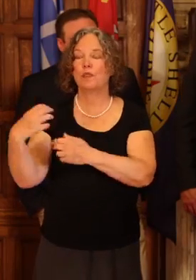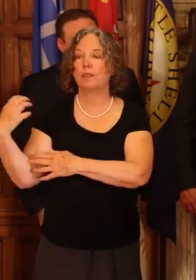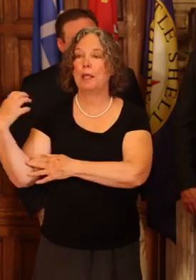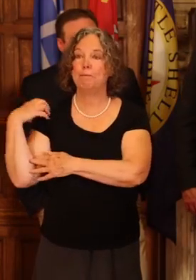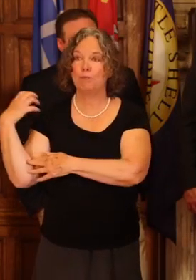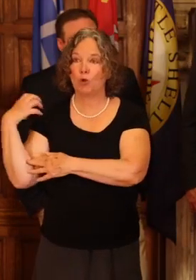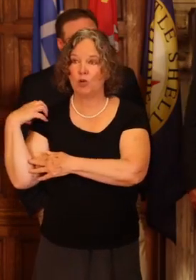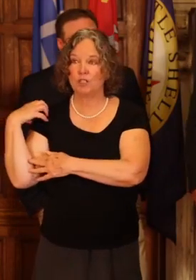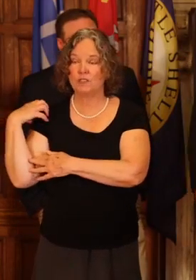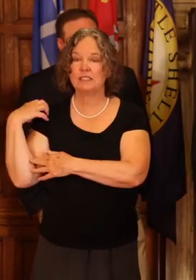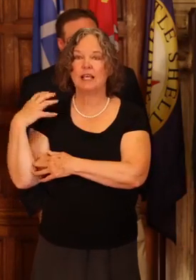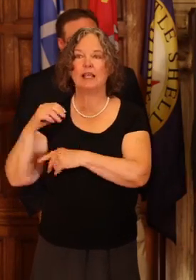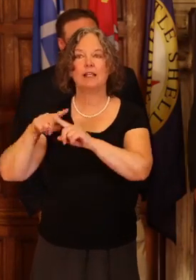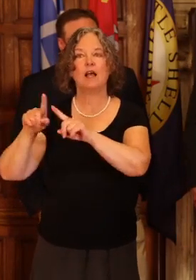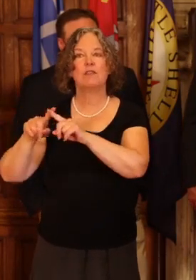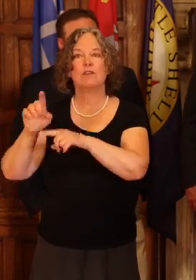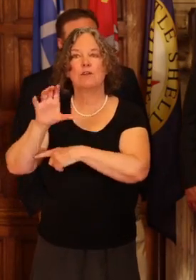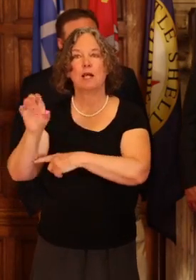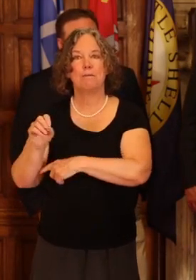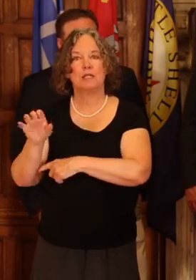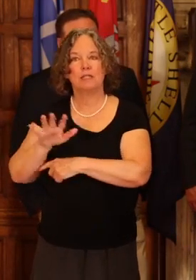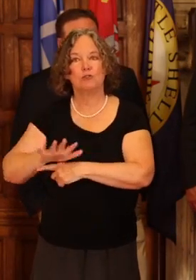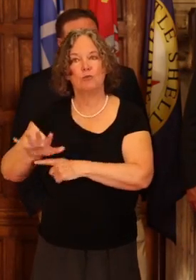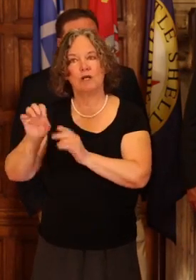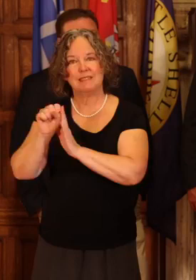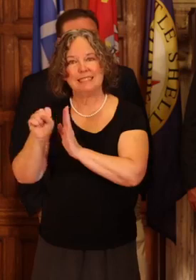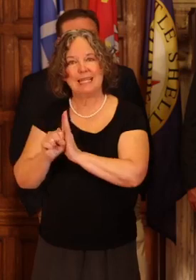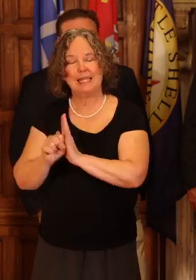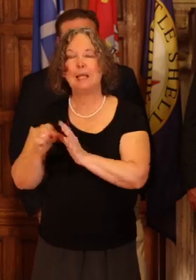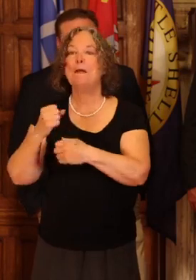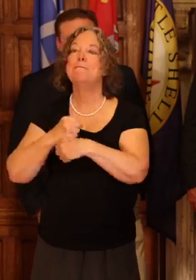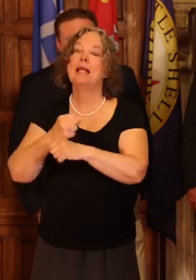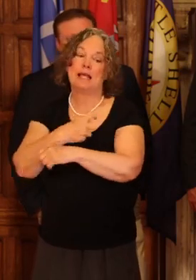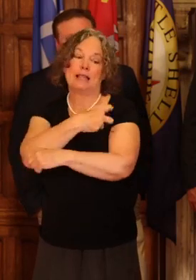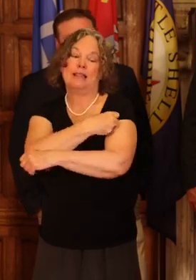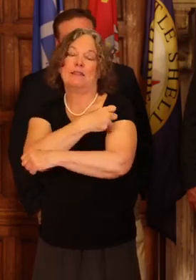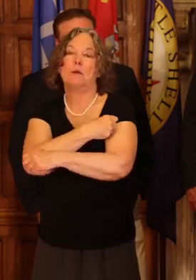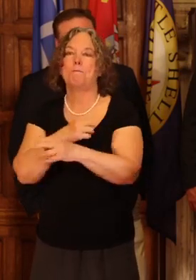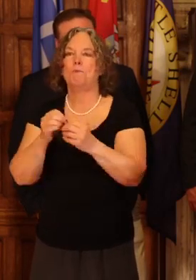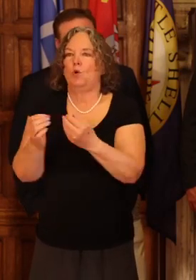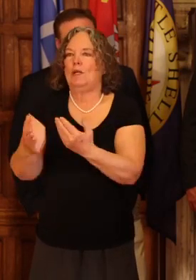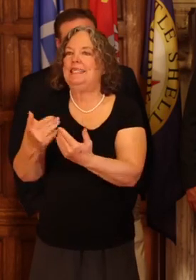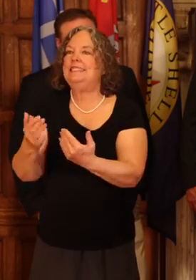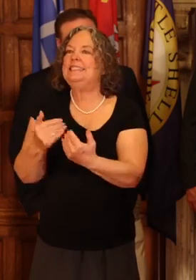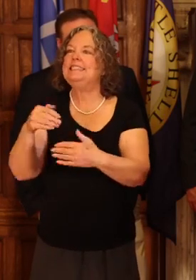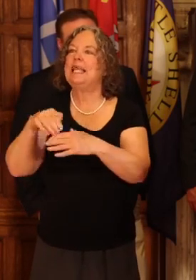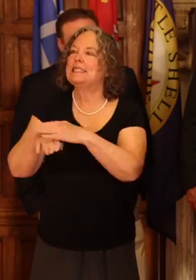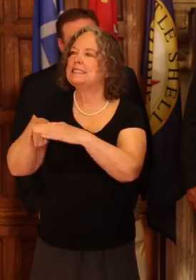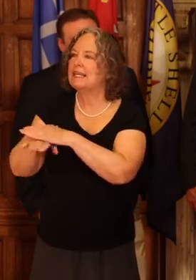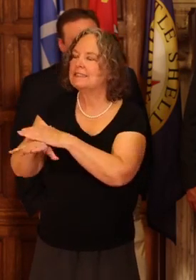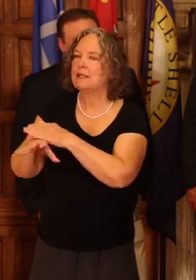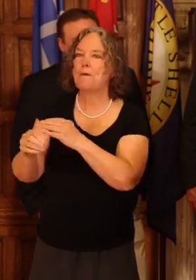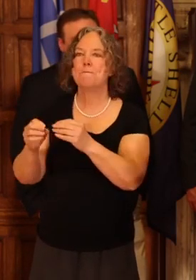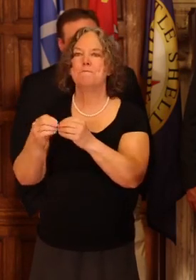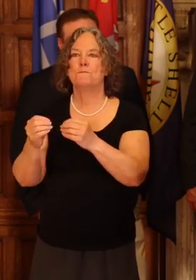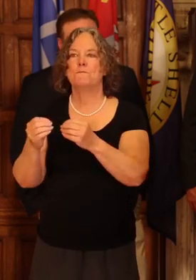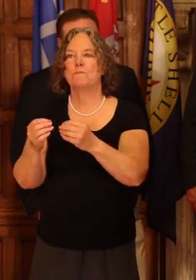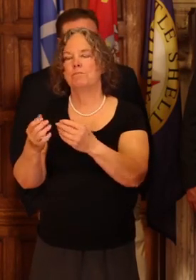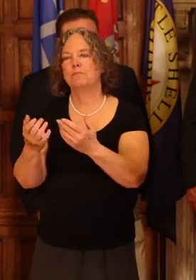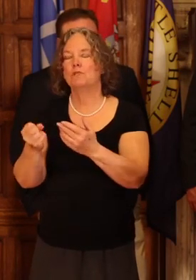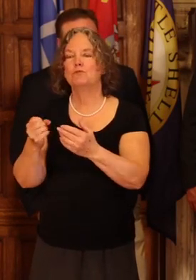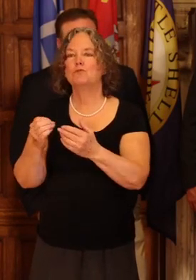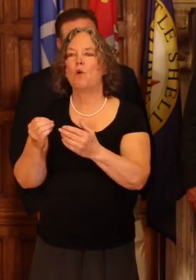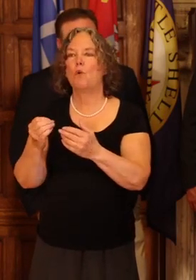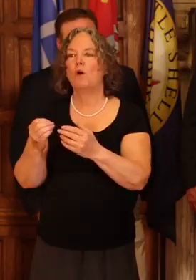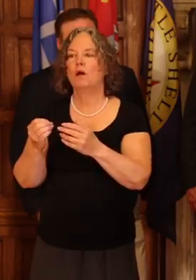other companies around the state to make these vaccines more accessible and more convenient, so the hurdle for someone to